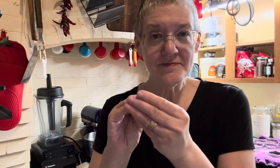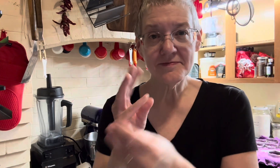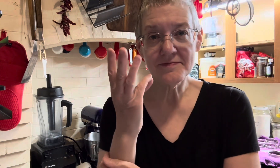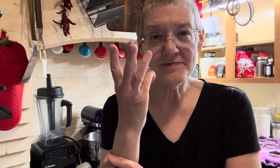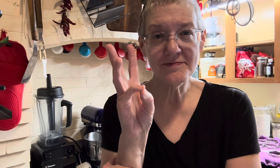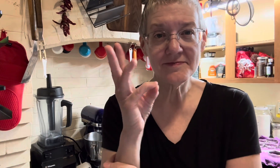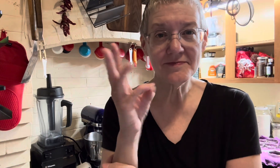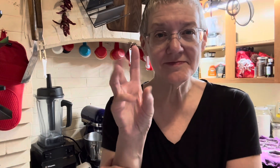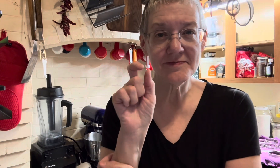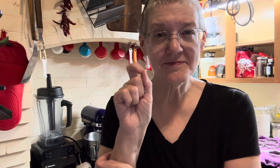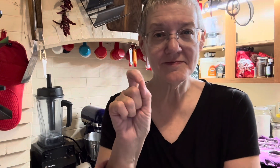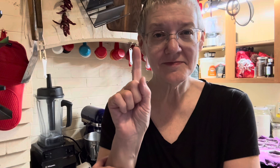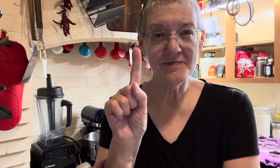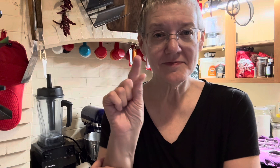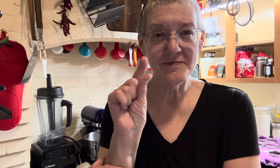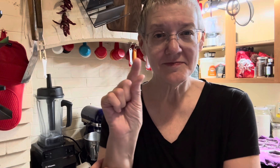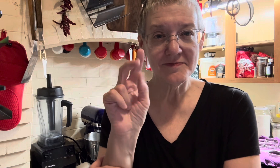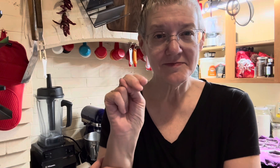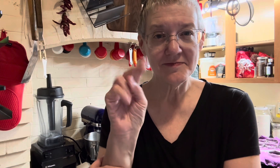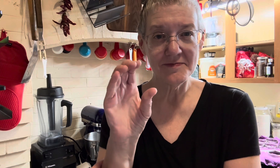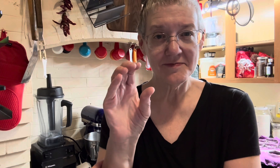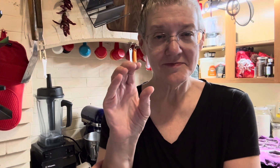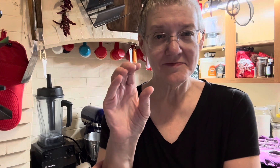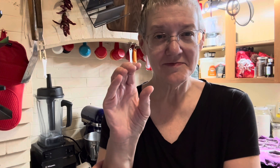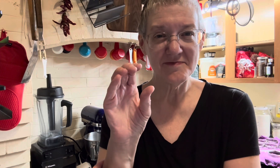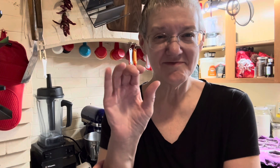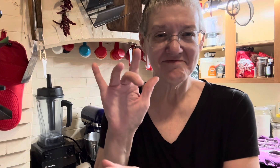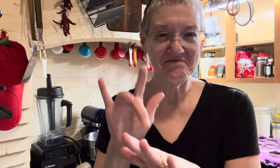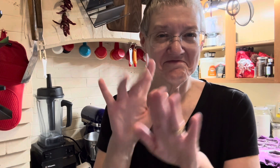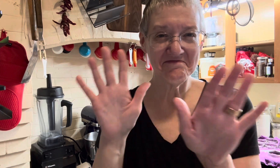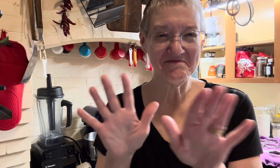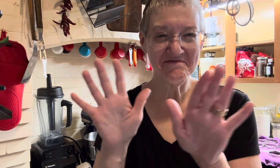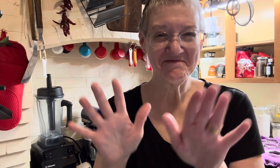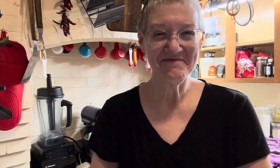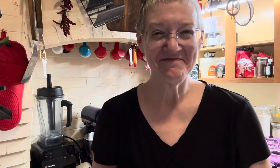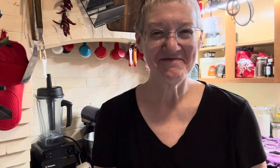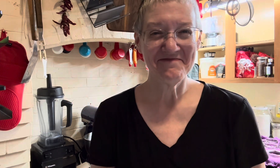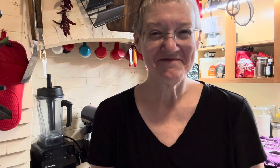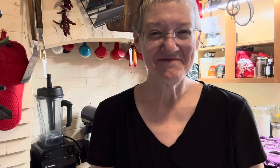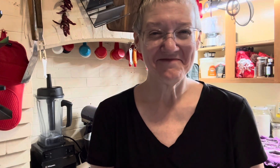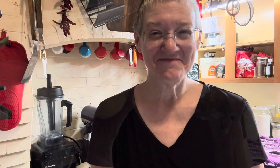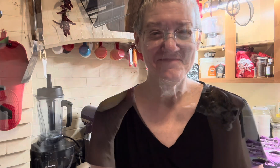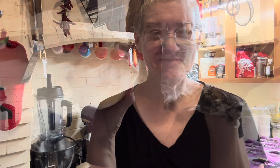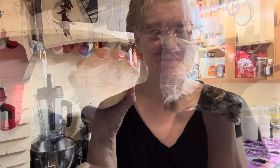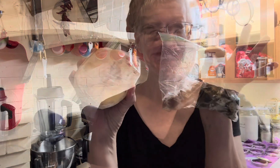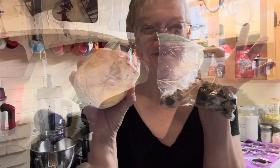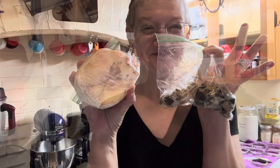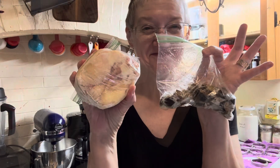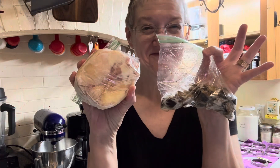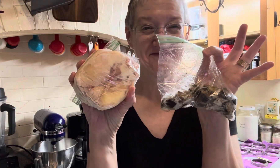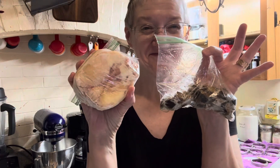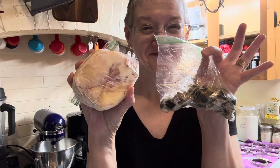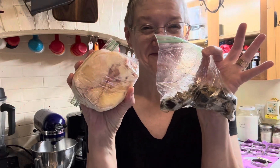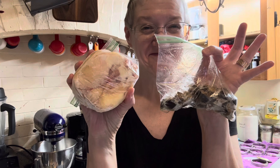is 16.1 grams of net carbs. That's for Sunday.